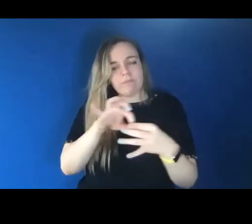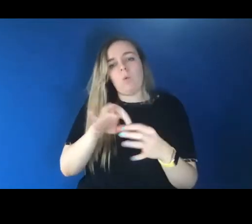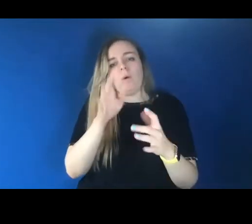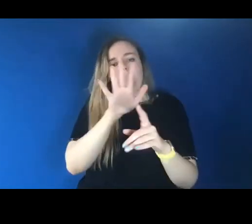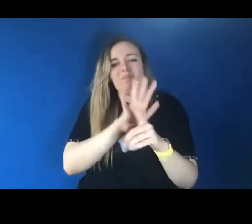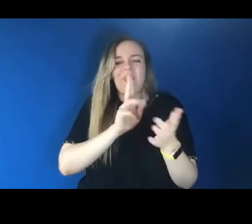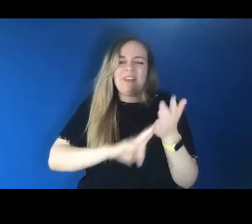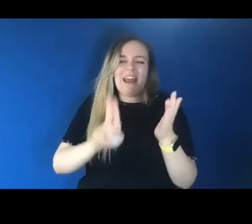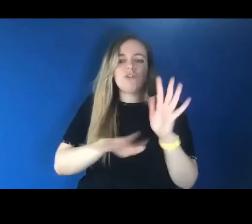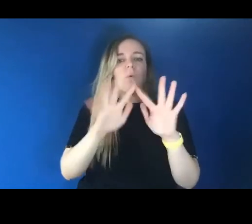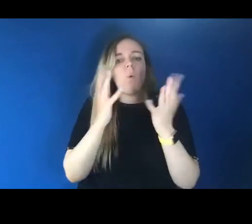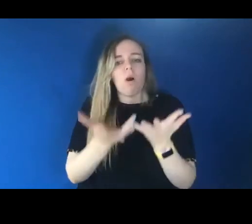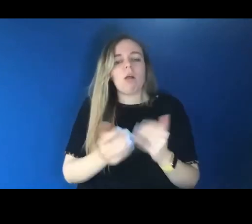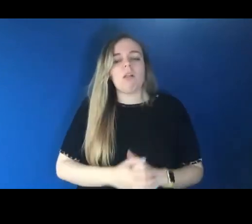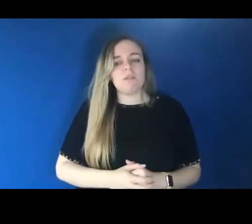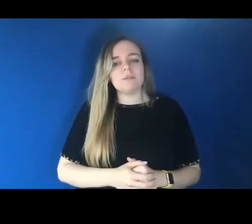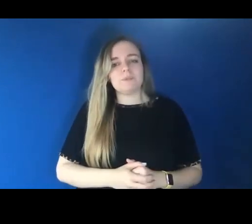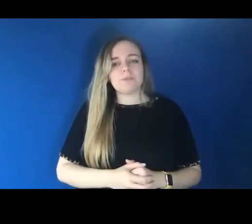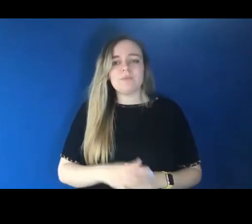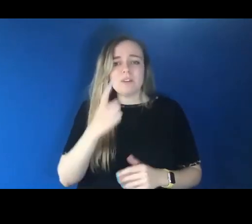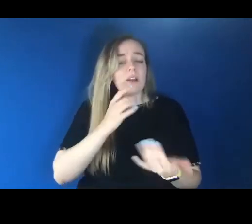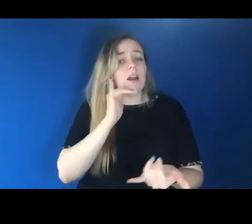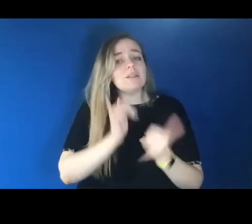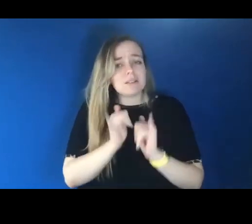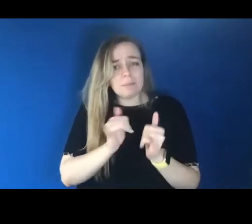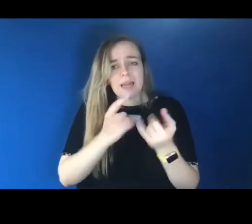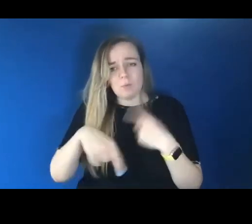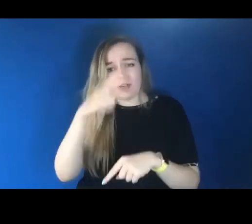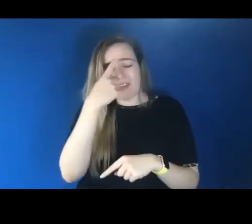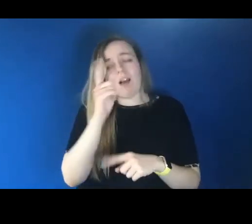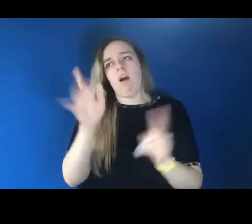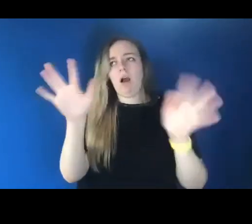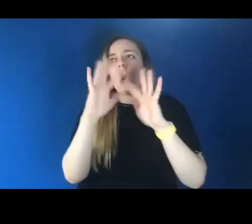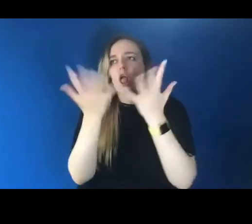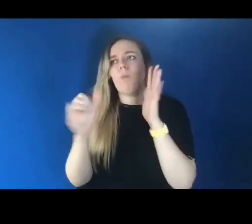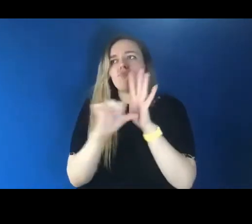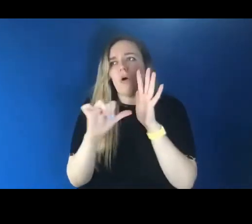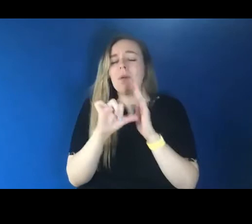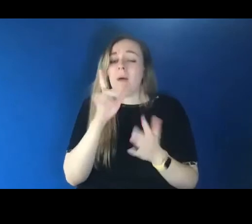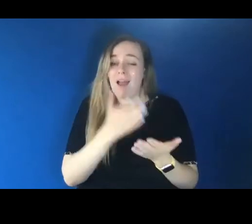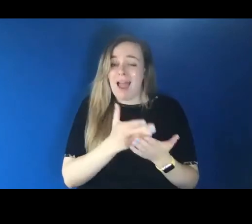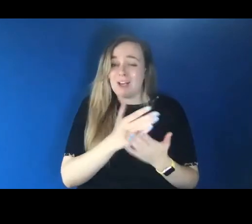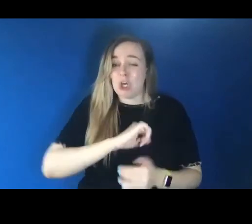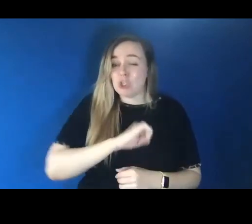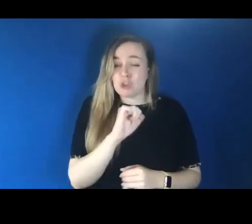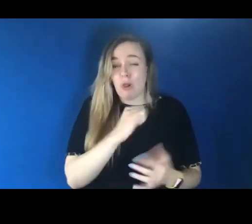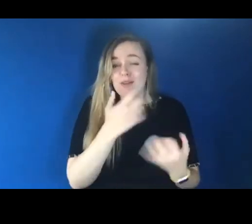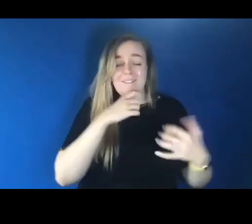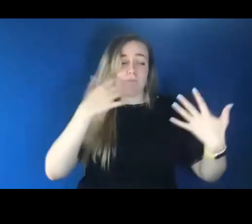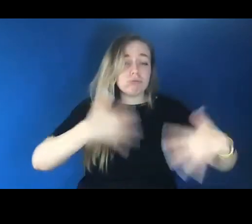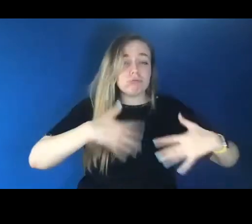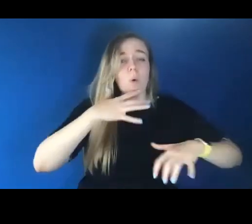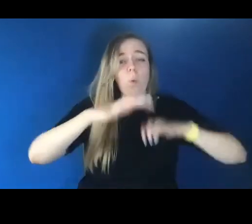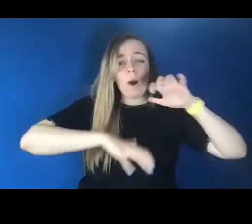world. And I think that sometimes we think this is, you know, a global problem, but actually Scotland's got all this amazing wildlife